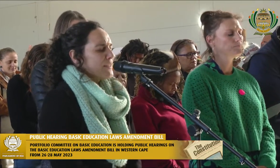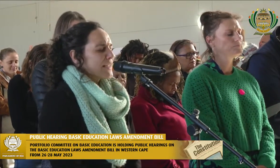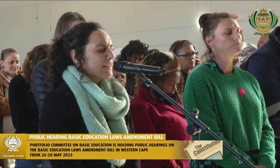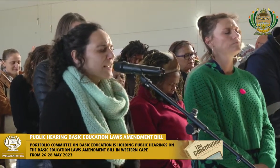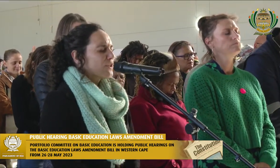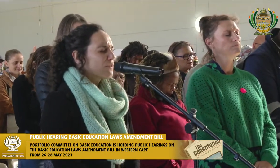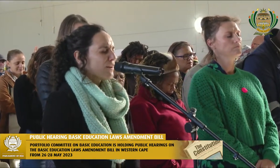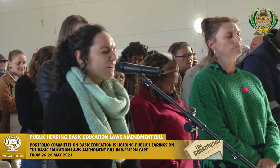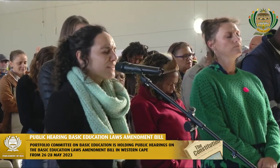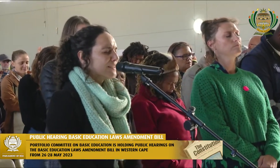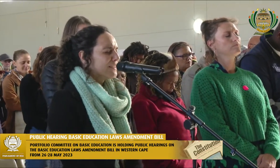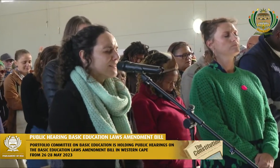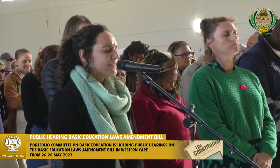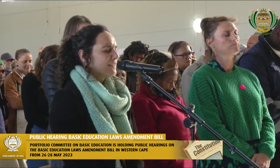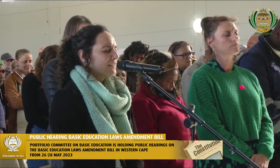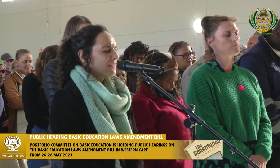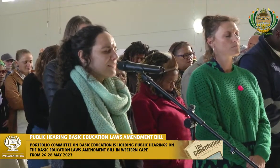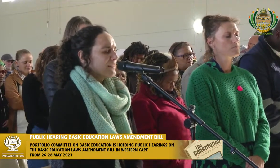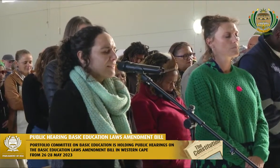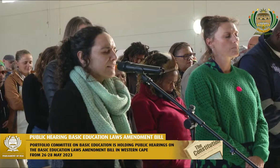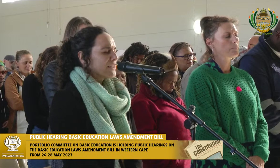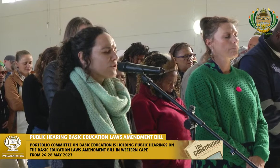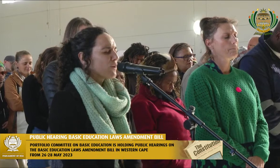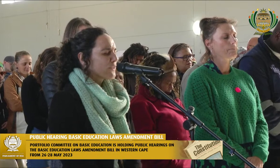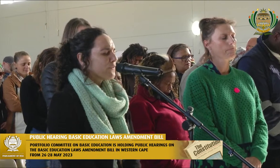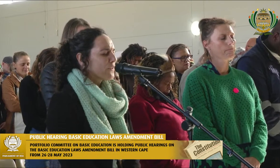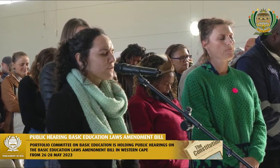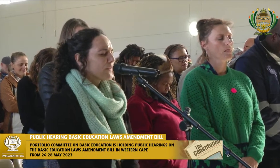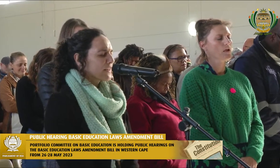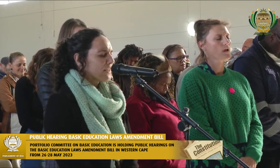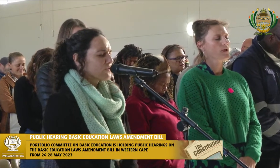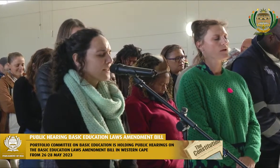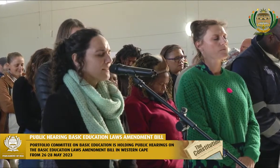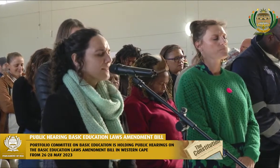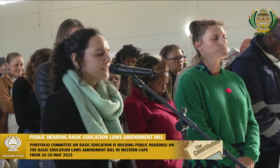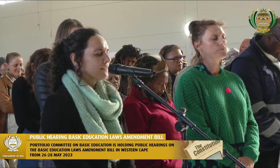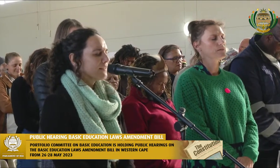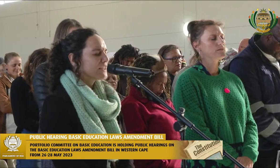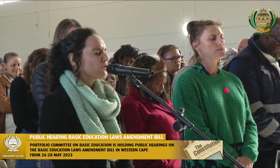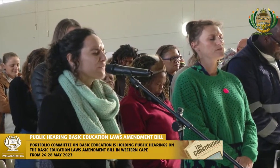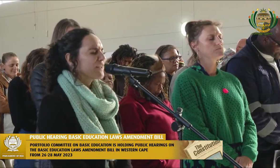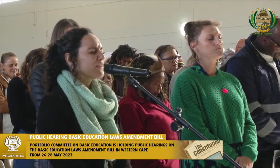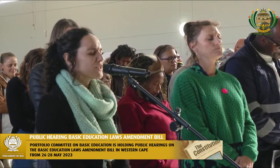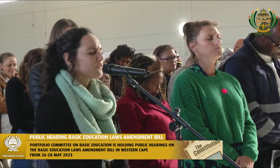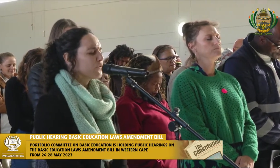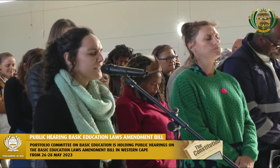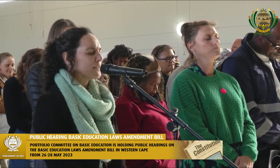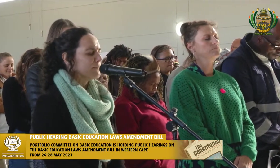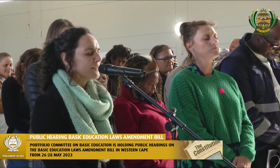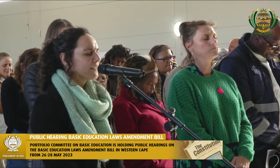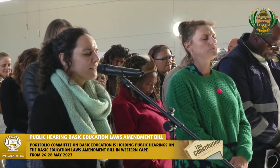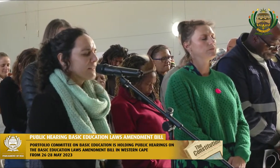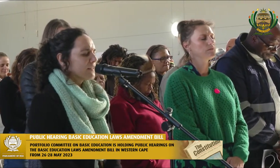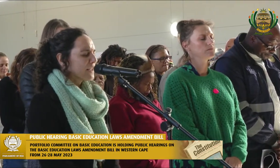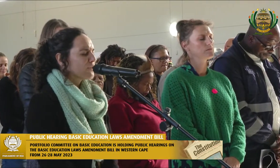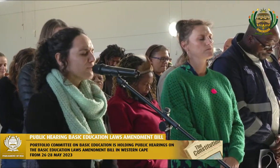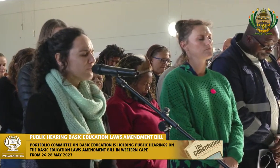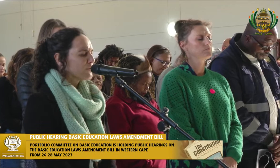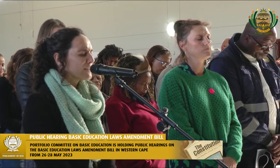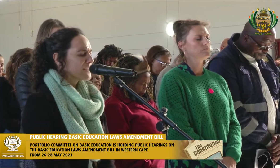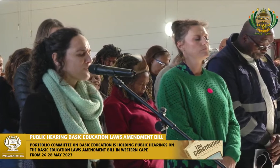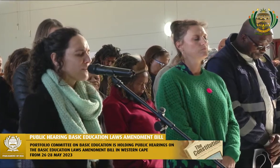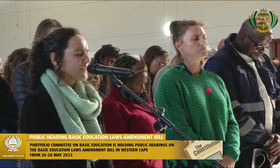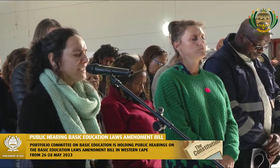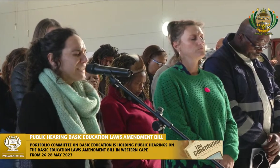We say thank you, God, that you are the Father of our country, that you have given us freedom. Thank